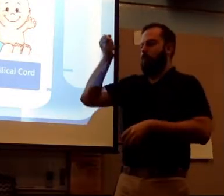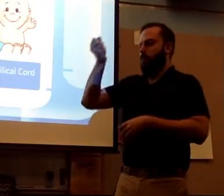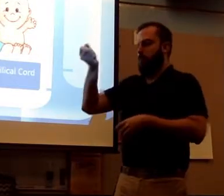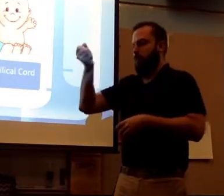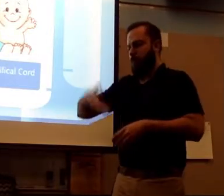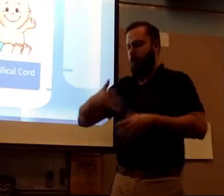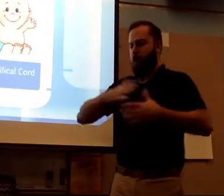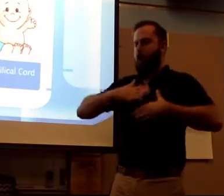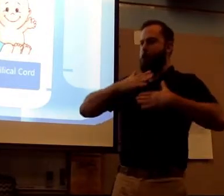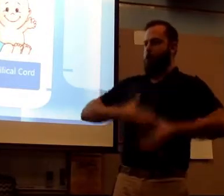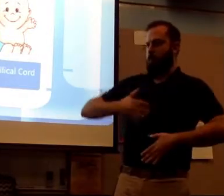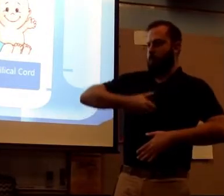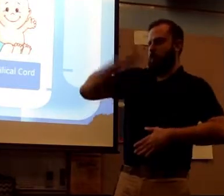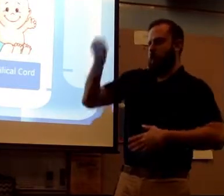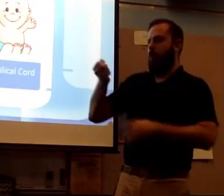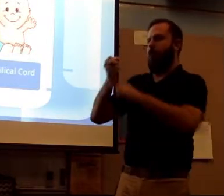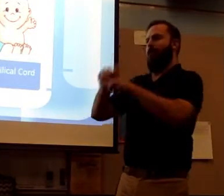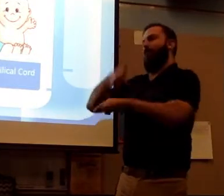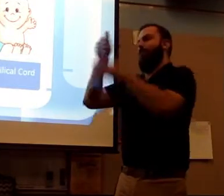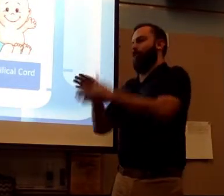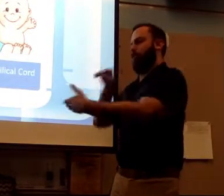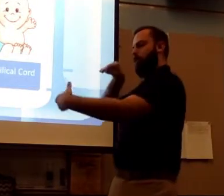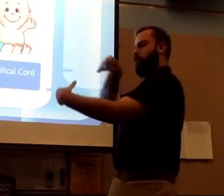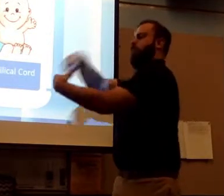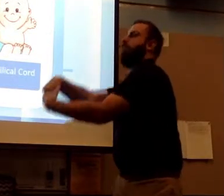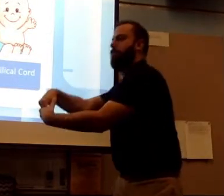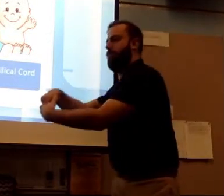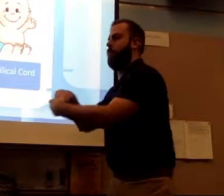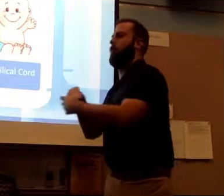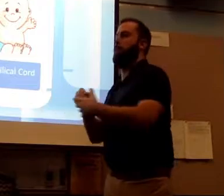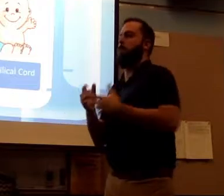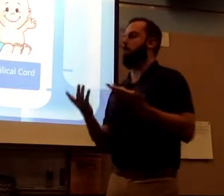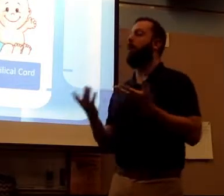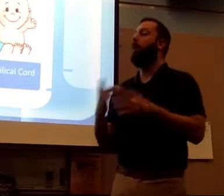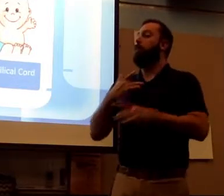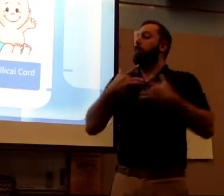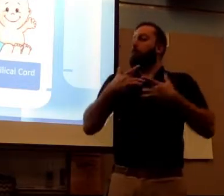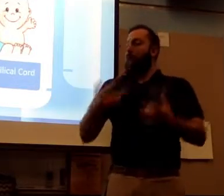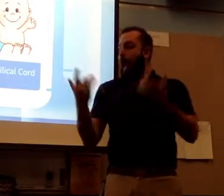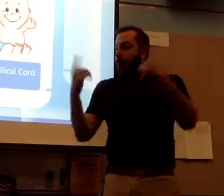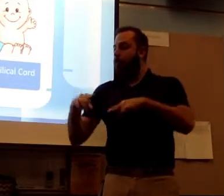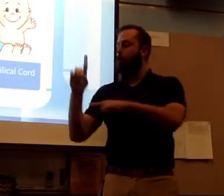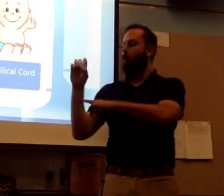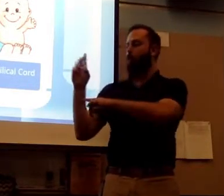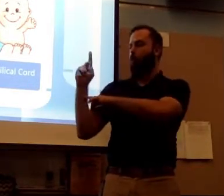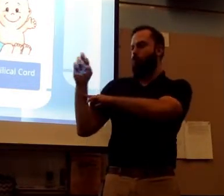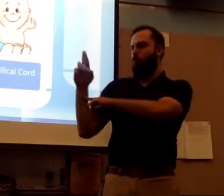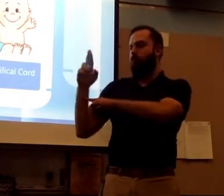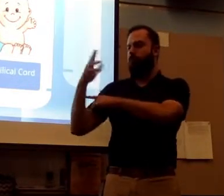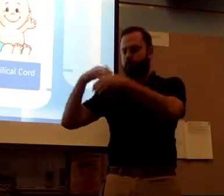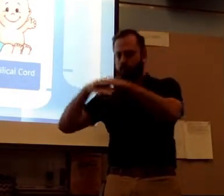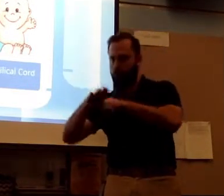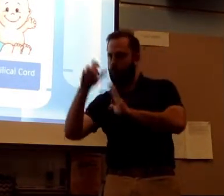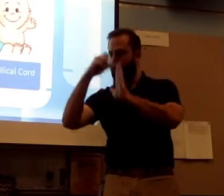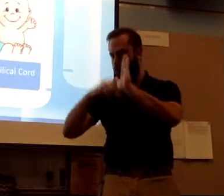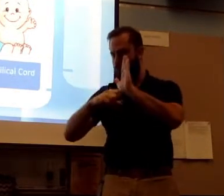else. And the donor usually goes in for surgery under anesthesia, and they